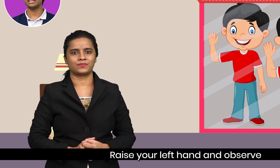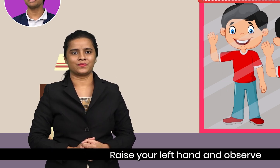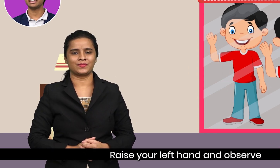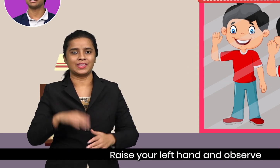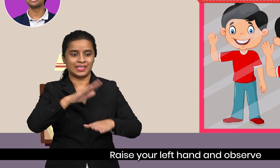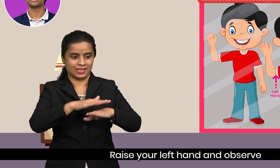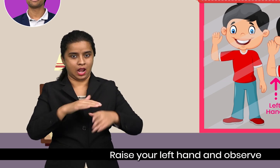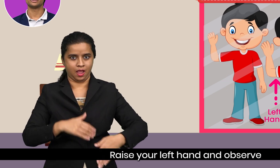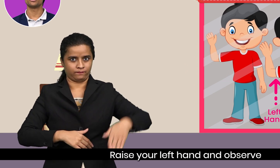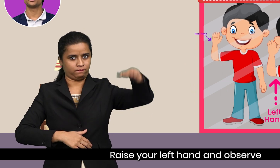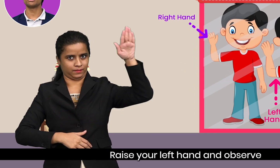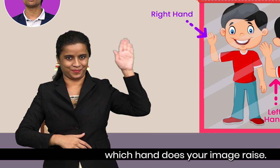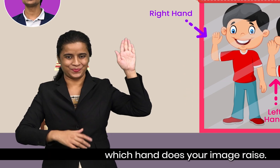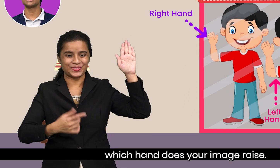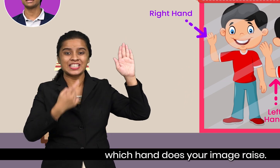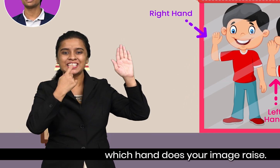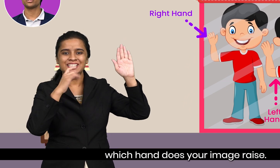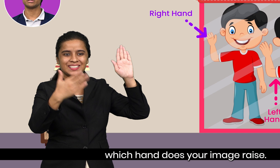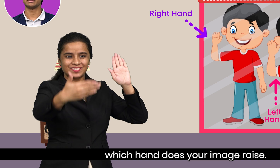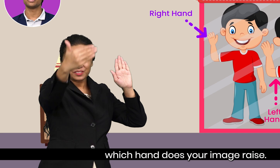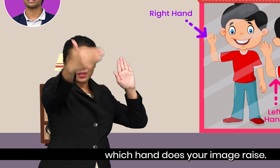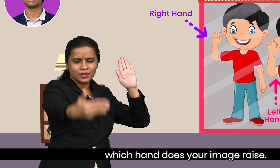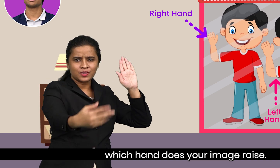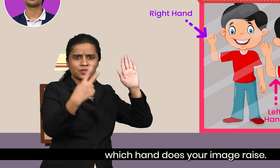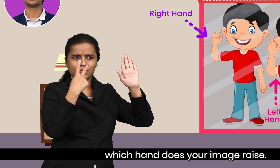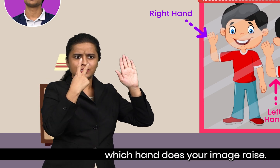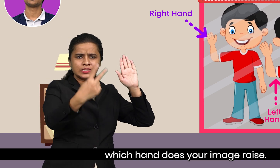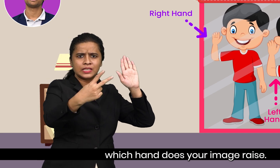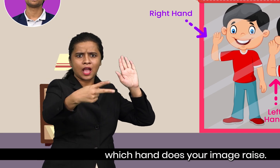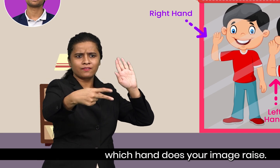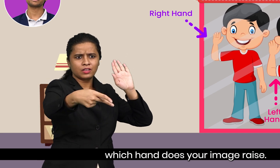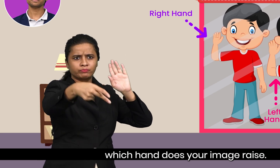Raise your left hand and observe which hand does your image raise.